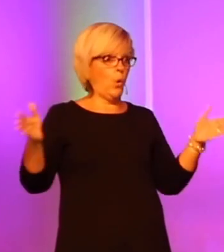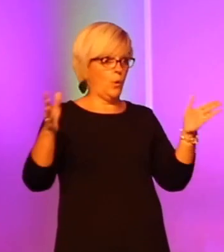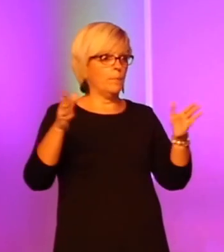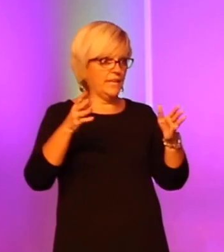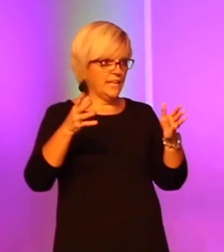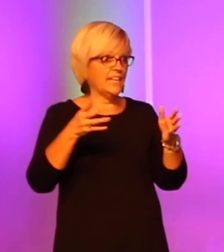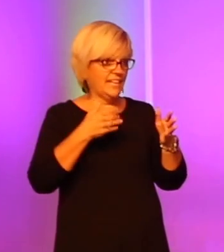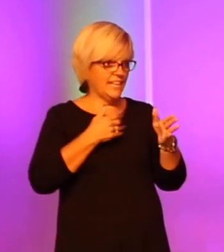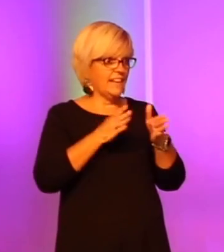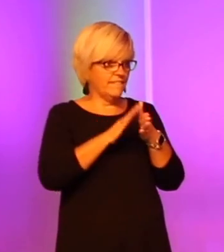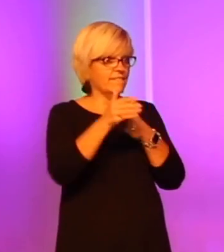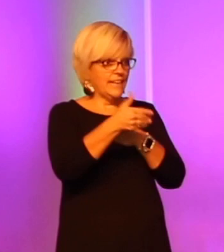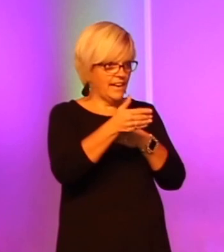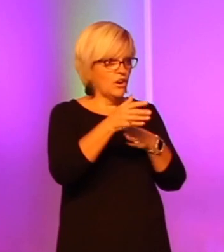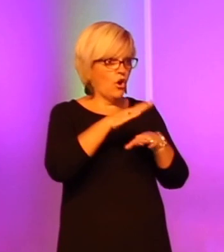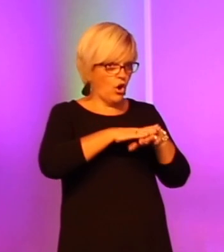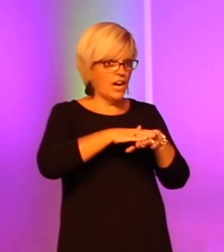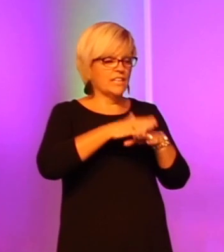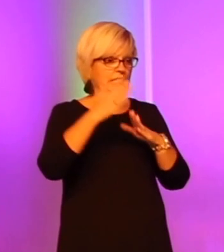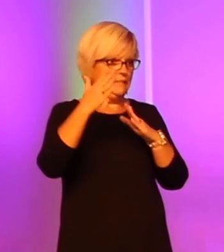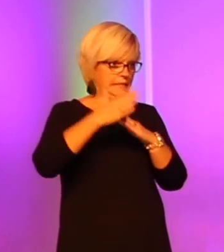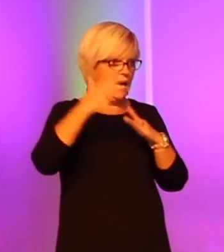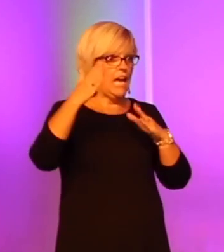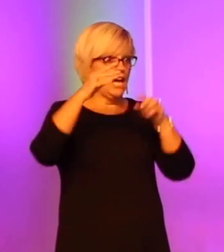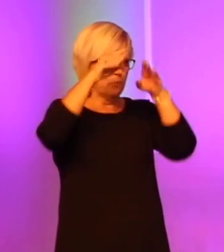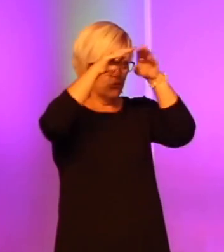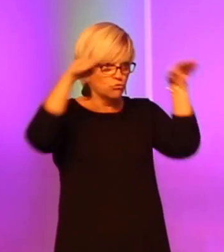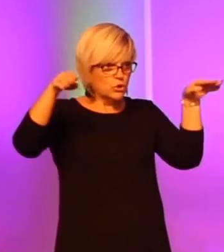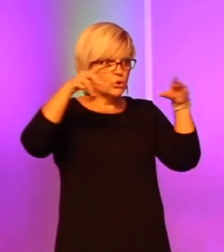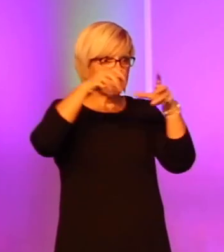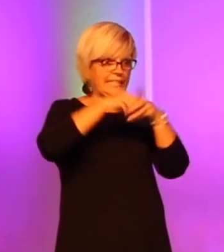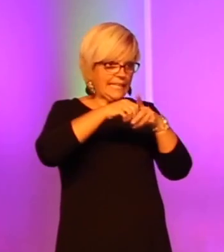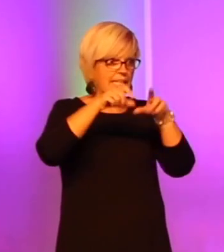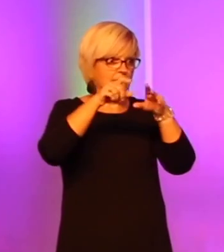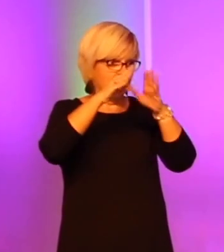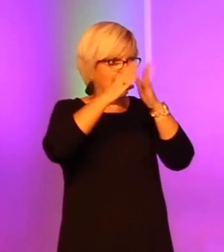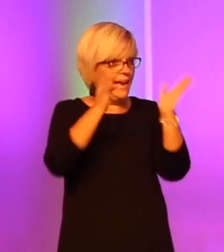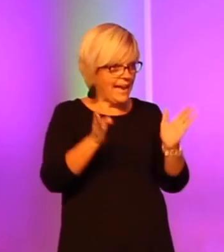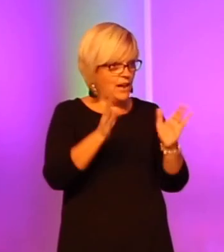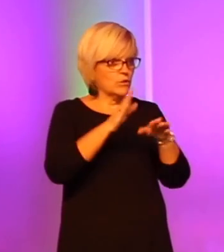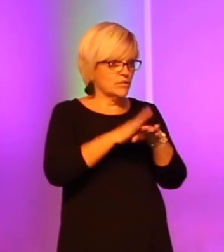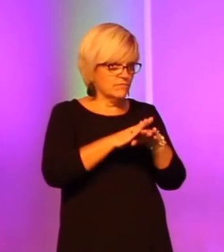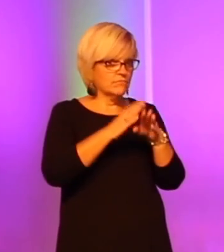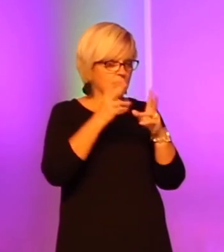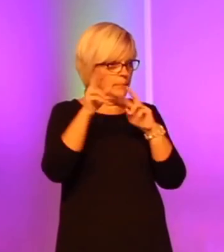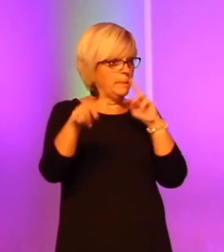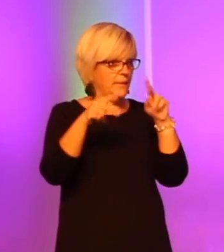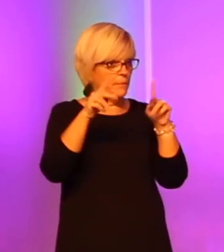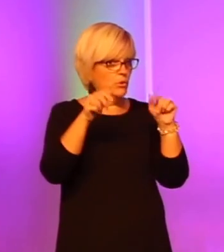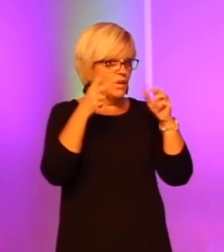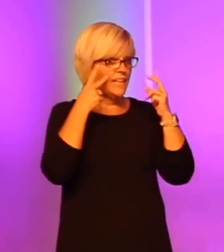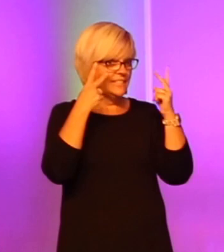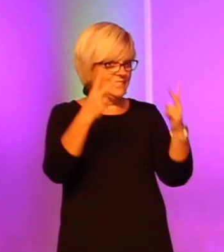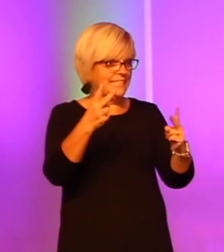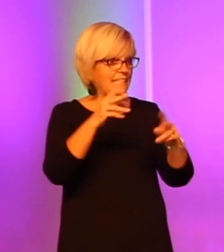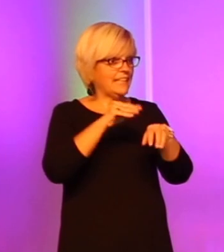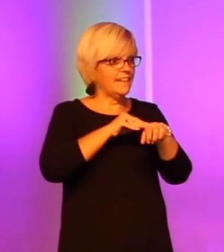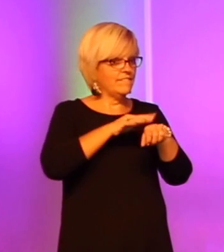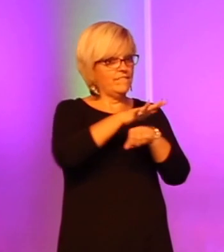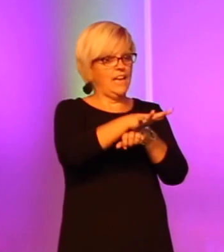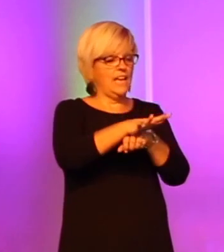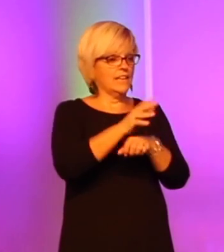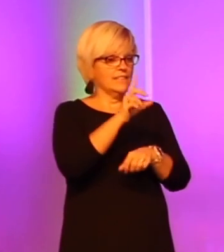roof, on top of a house, in public, has an affair, just like David did. And so it affected even the next generation in David's life through